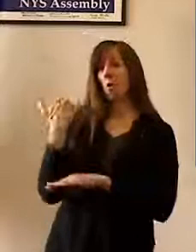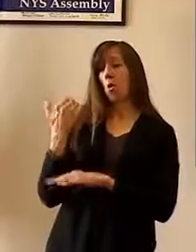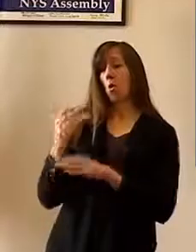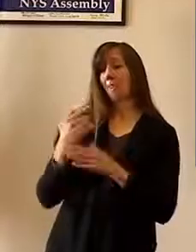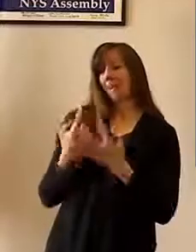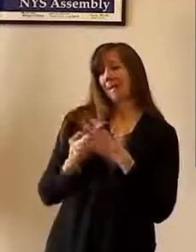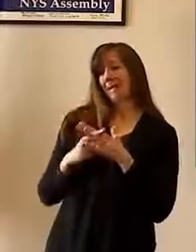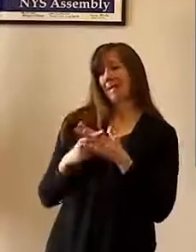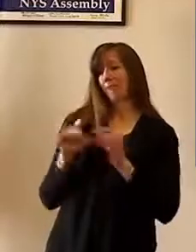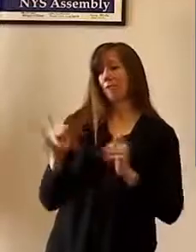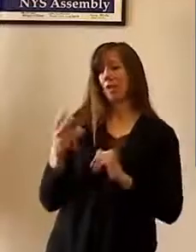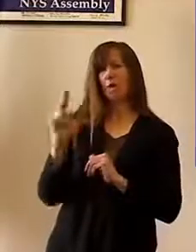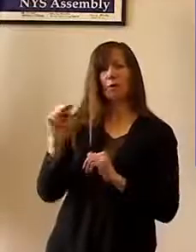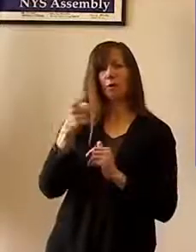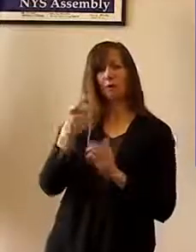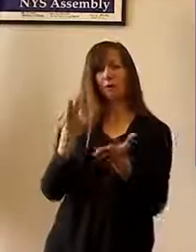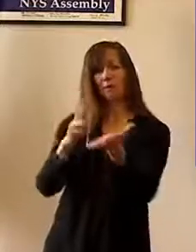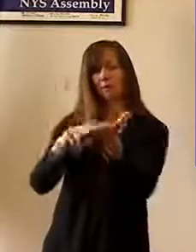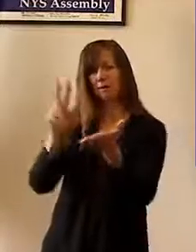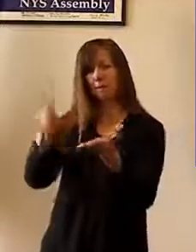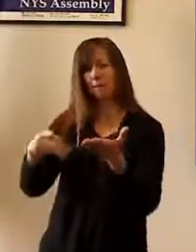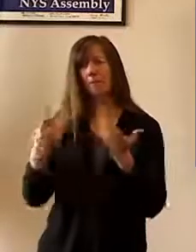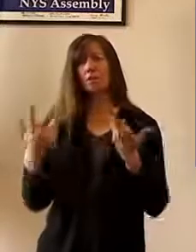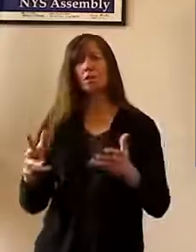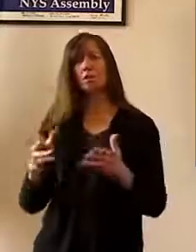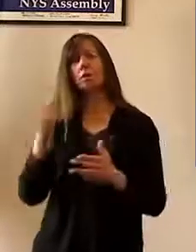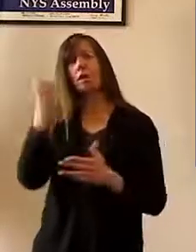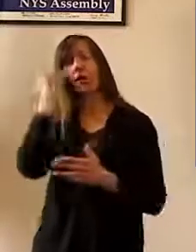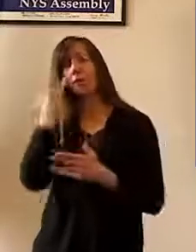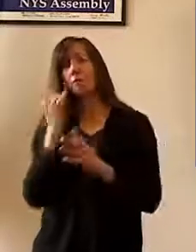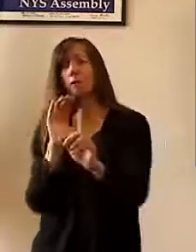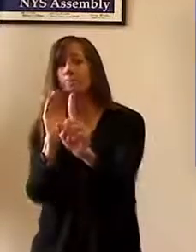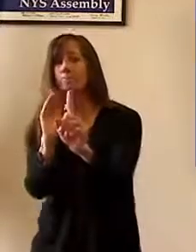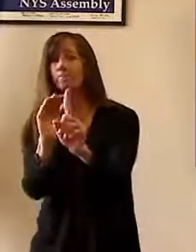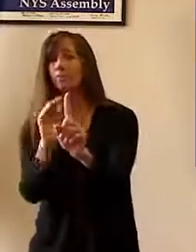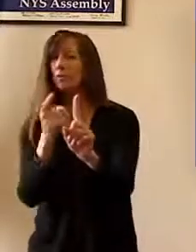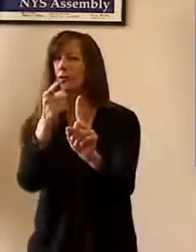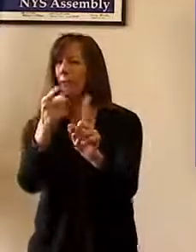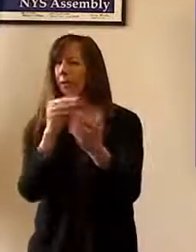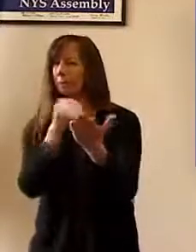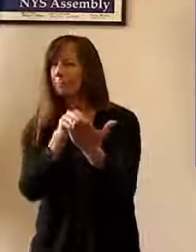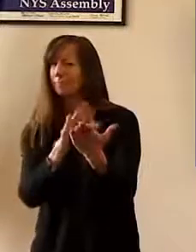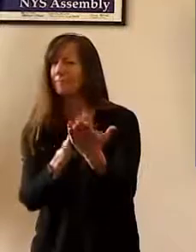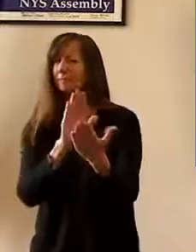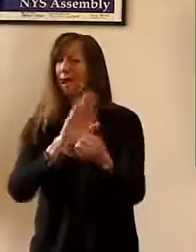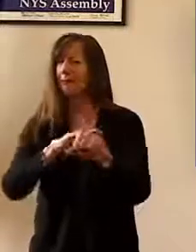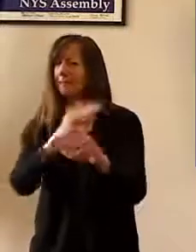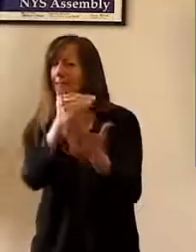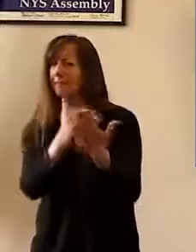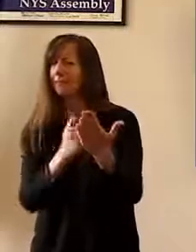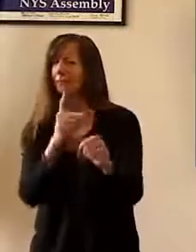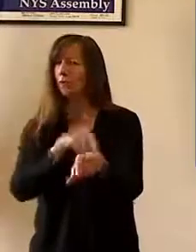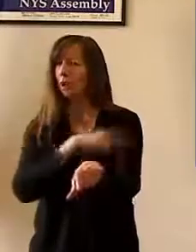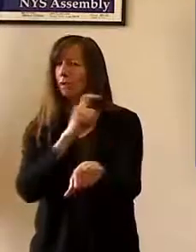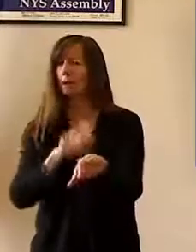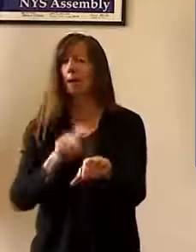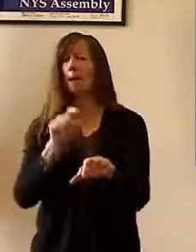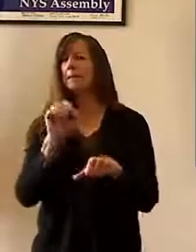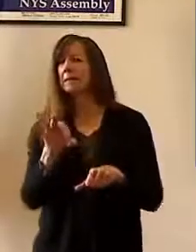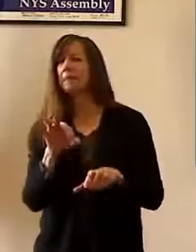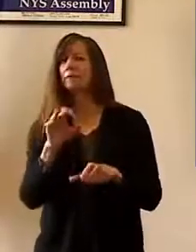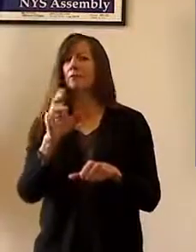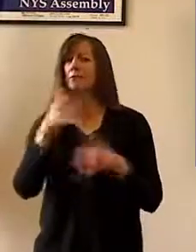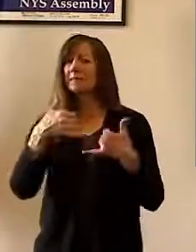saying, you've been on the list for a long time. If you still need to, if you still have a vaccine